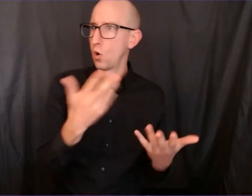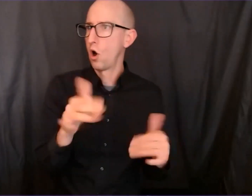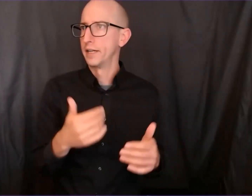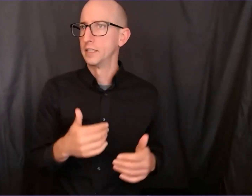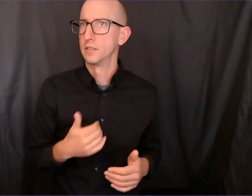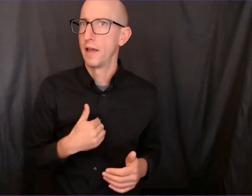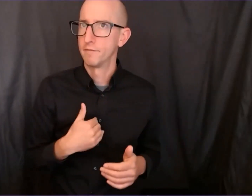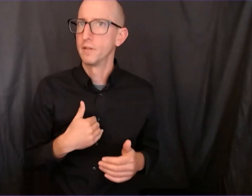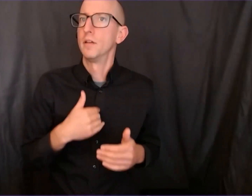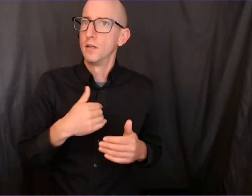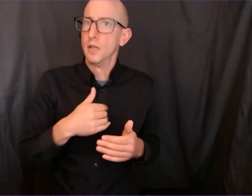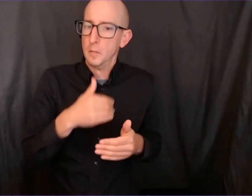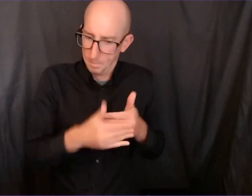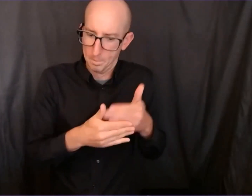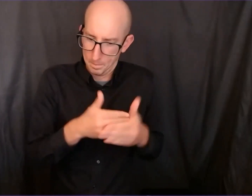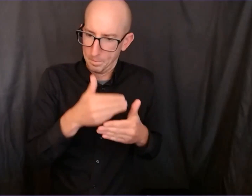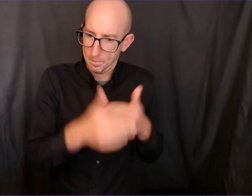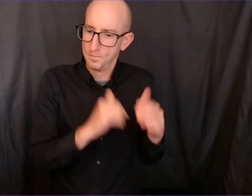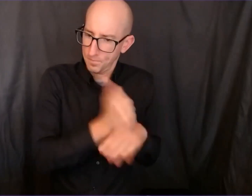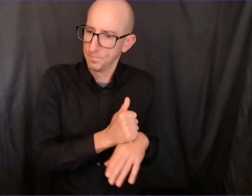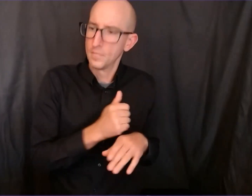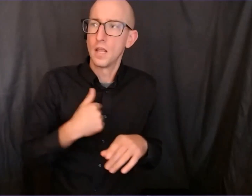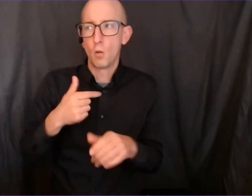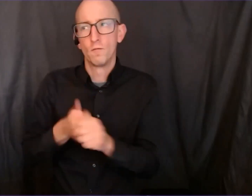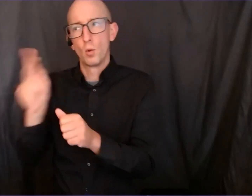can definitely follow up with you. Melissa.